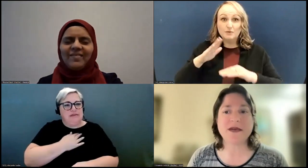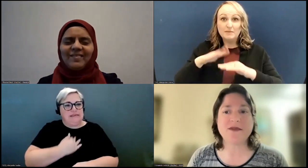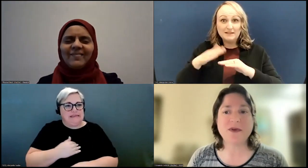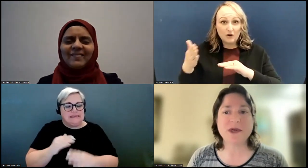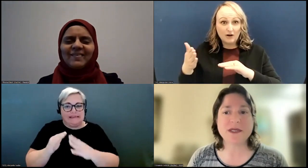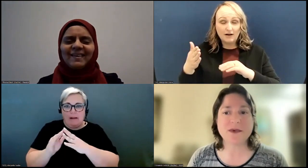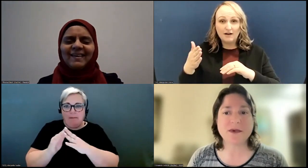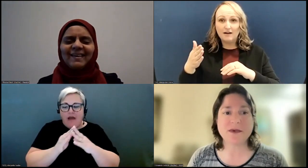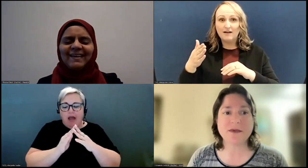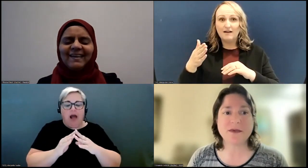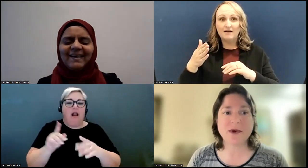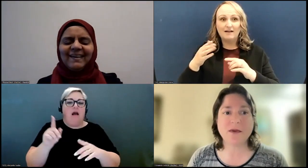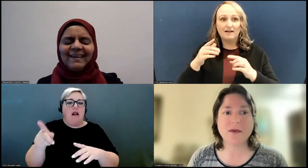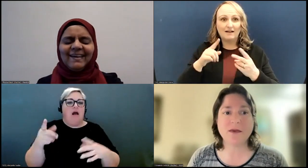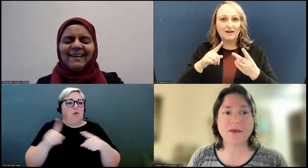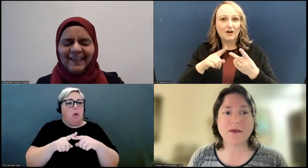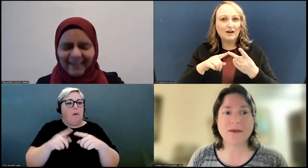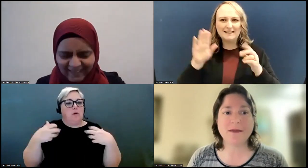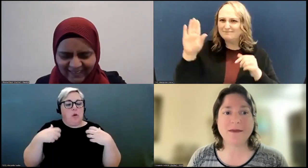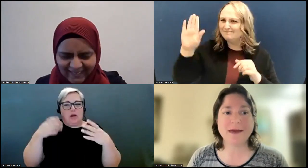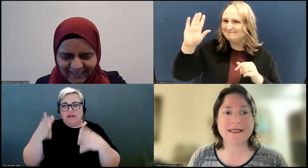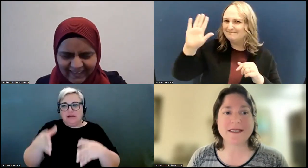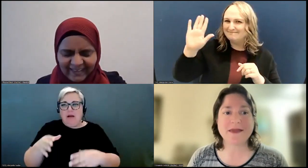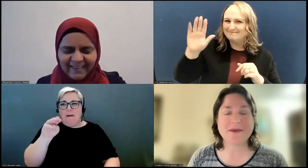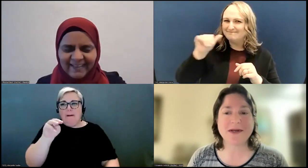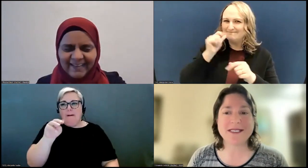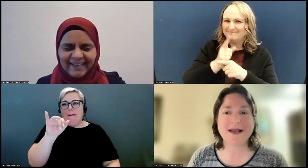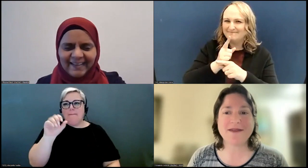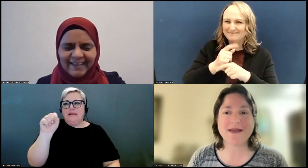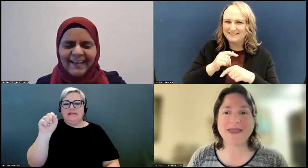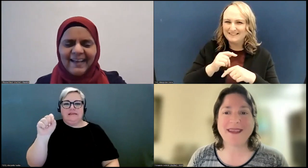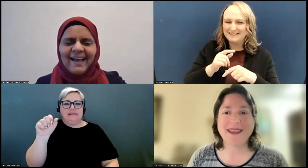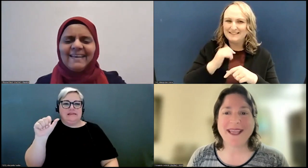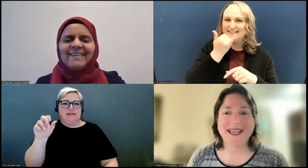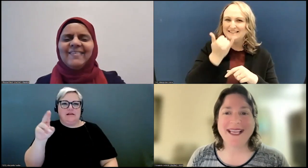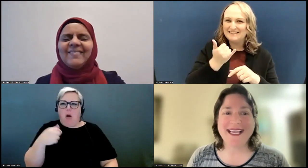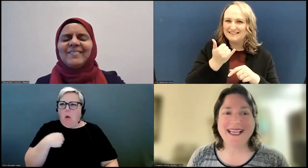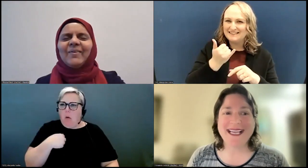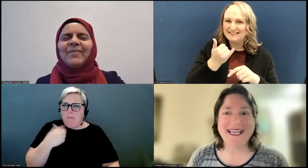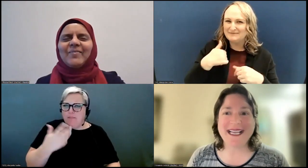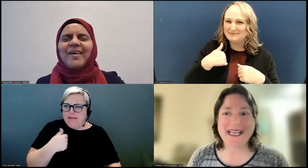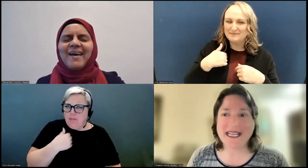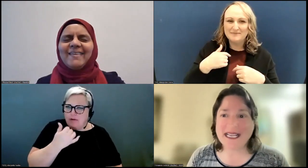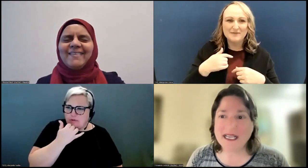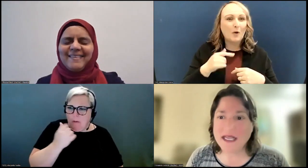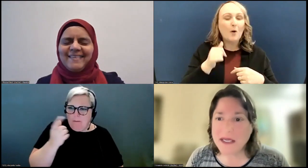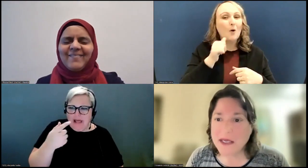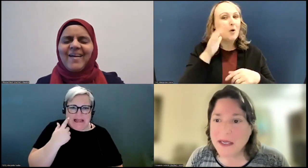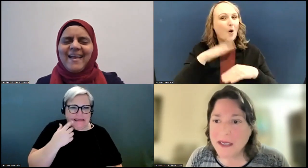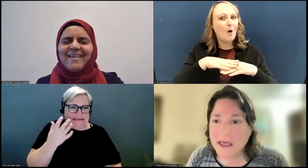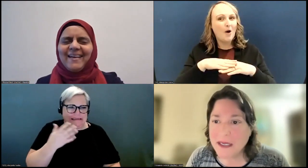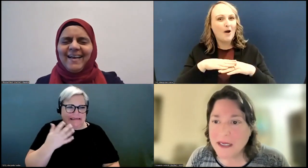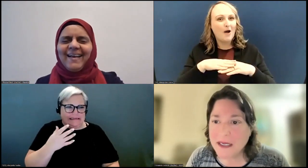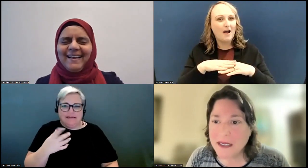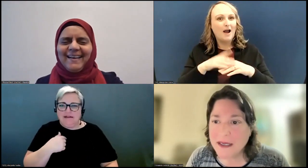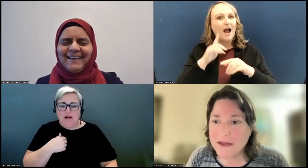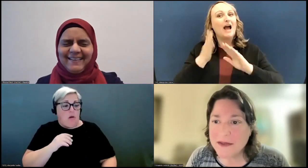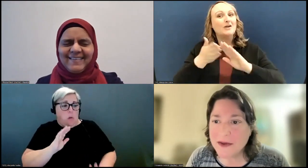has received numerous... Oh, I said something wrong. She's laughing. I didn't serve. I